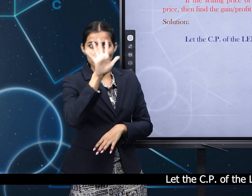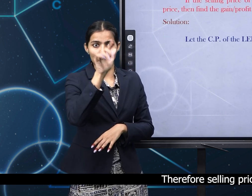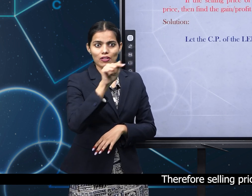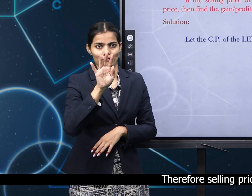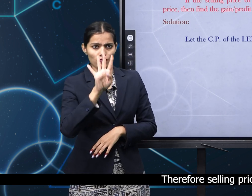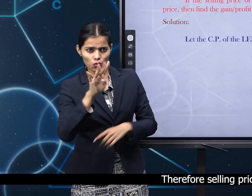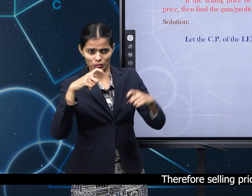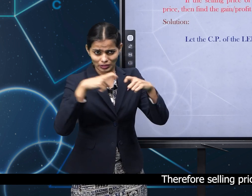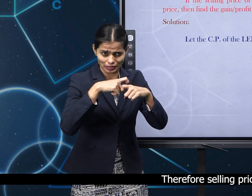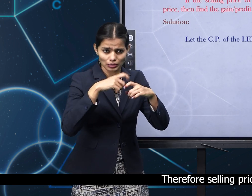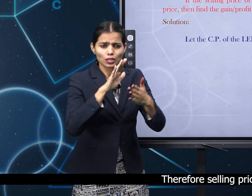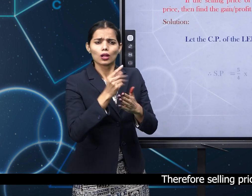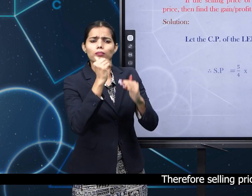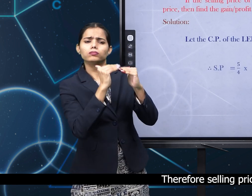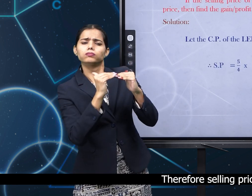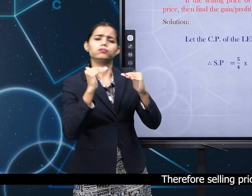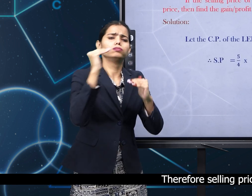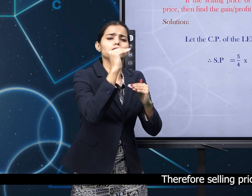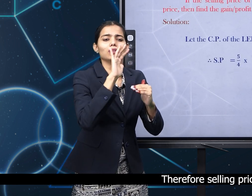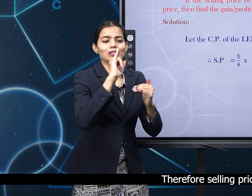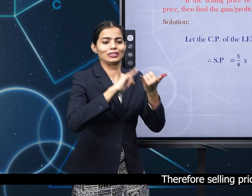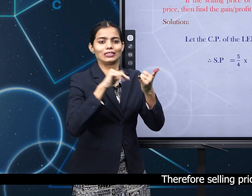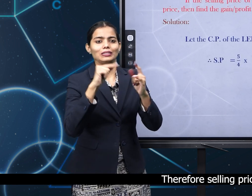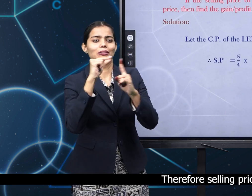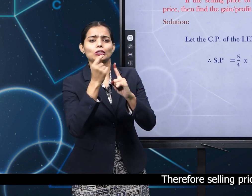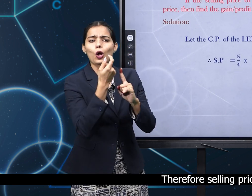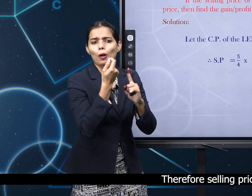Therefore, selling price is equal to 5 by 4 x.